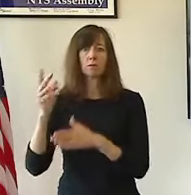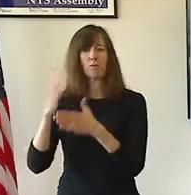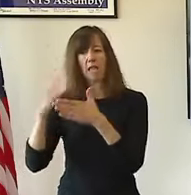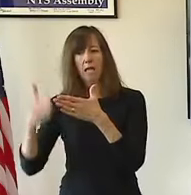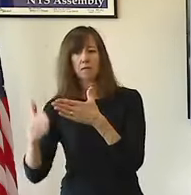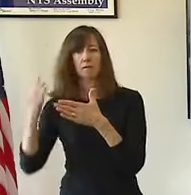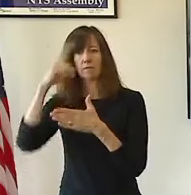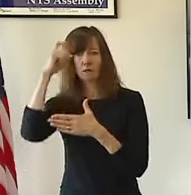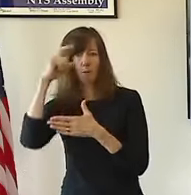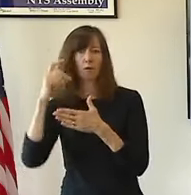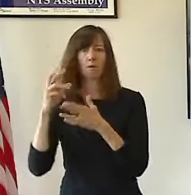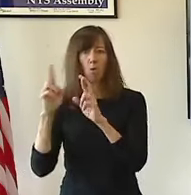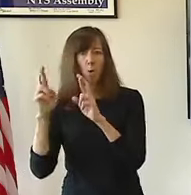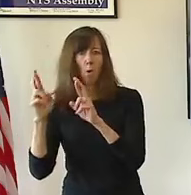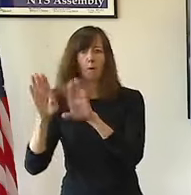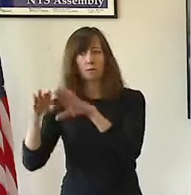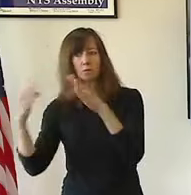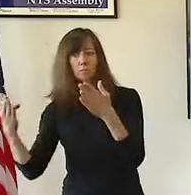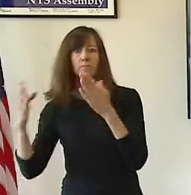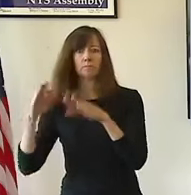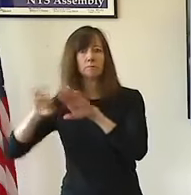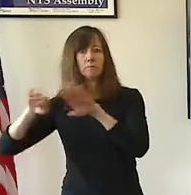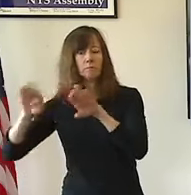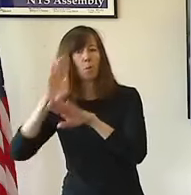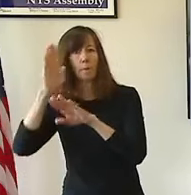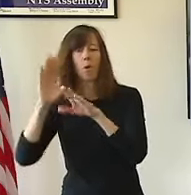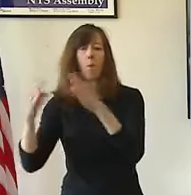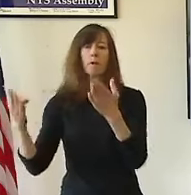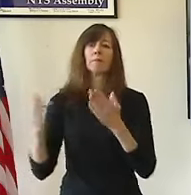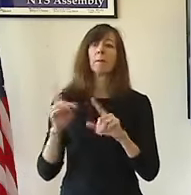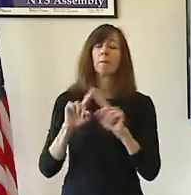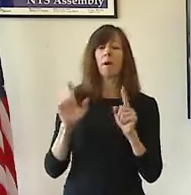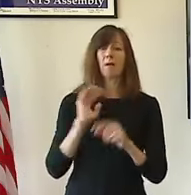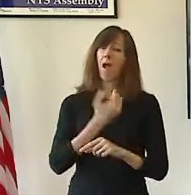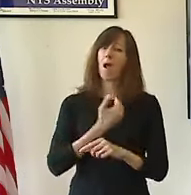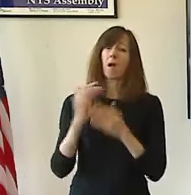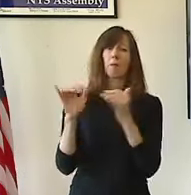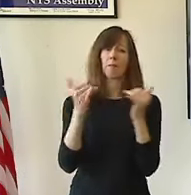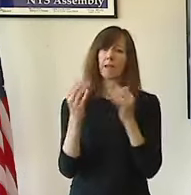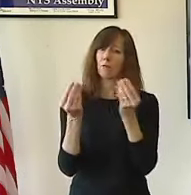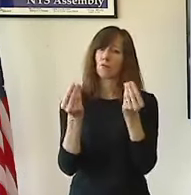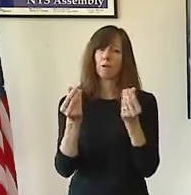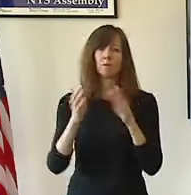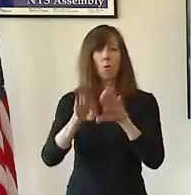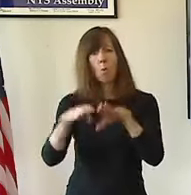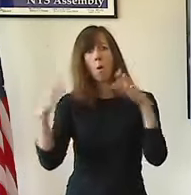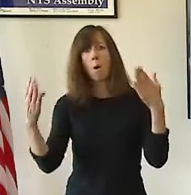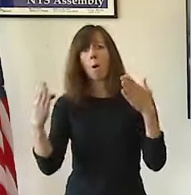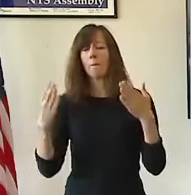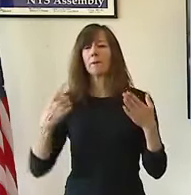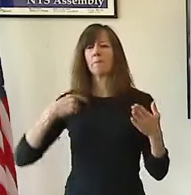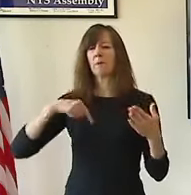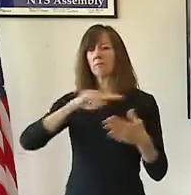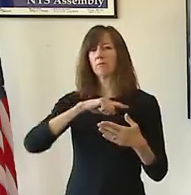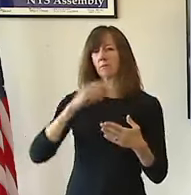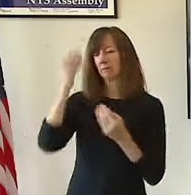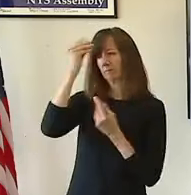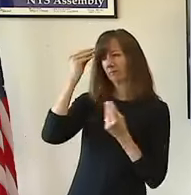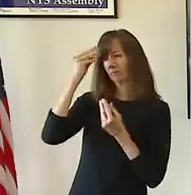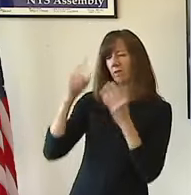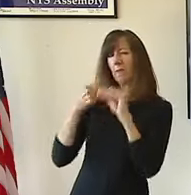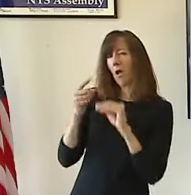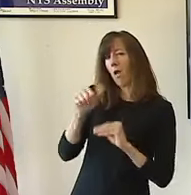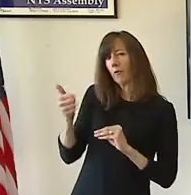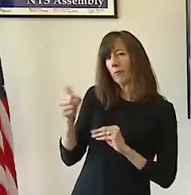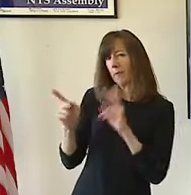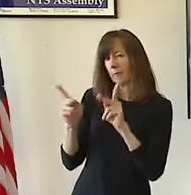be kind and considerate. So our playgrounds are open, and we just ask you to be considerate of one another. Howard County buildings being maintained